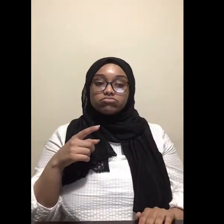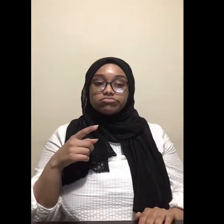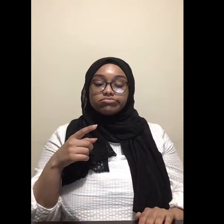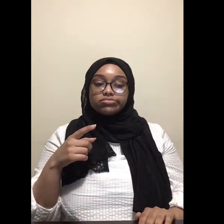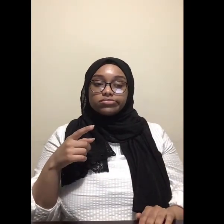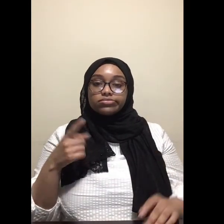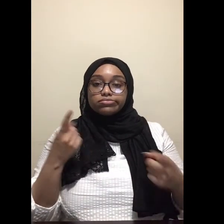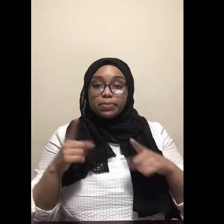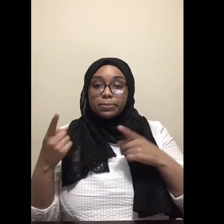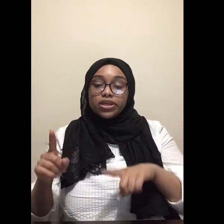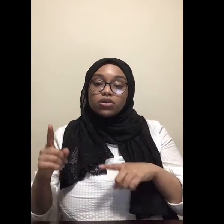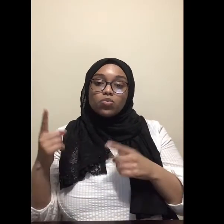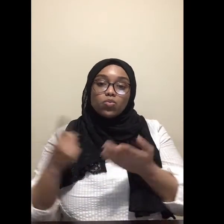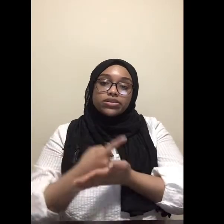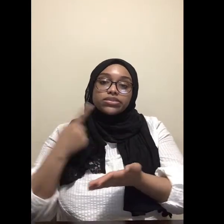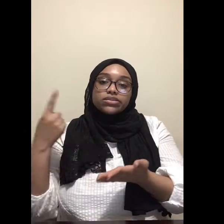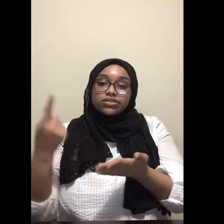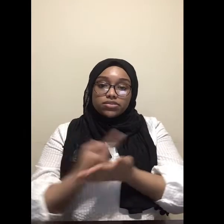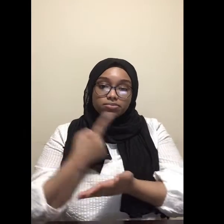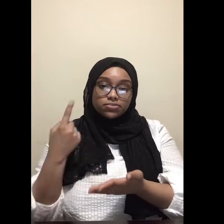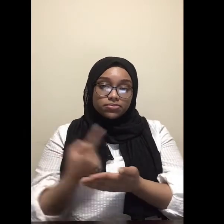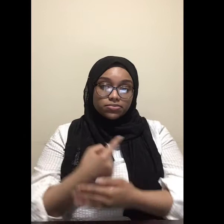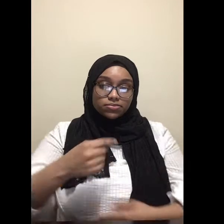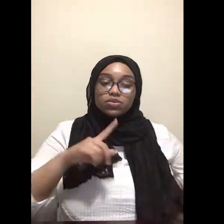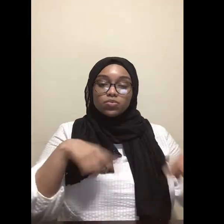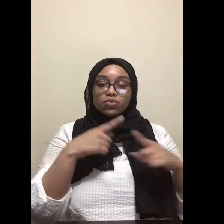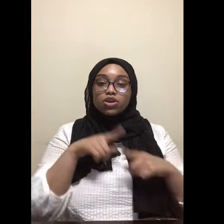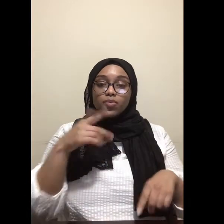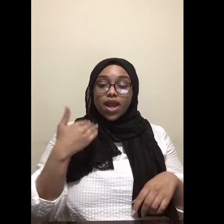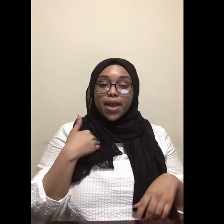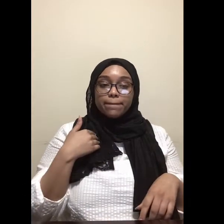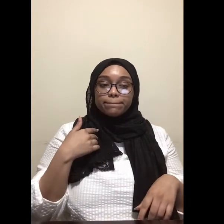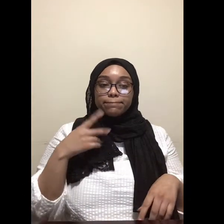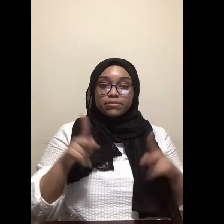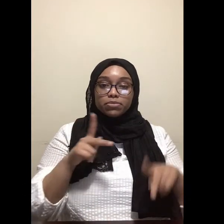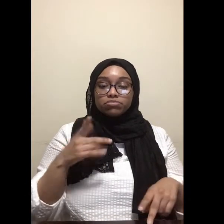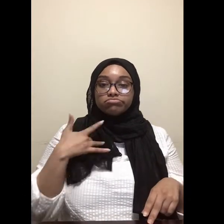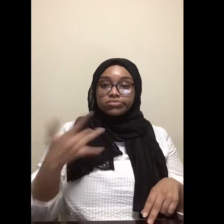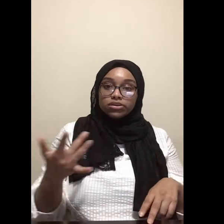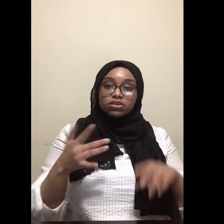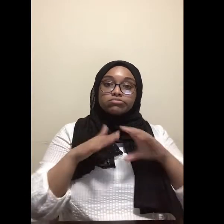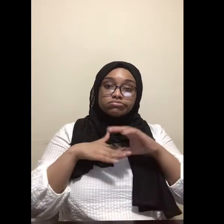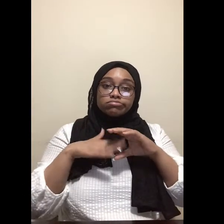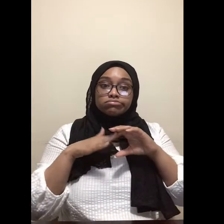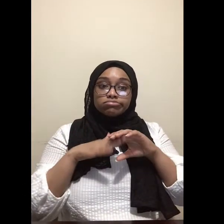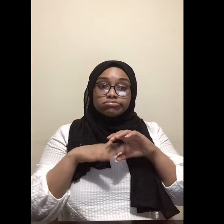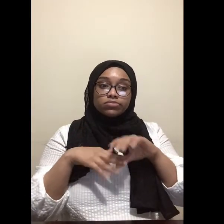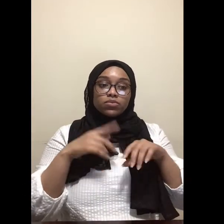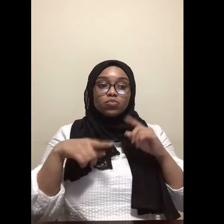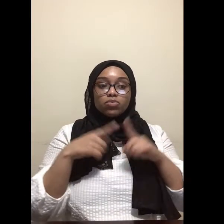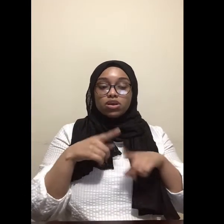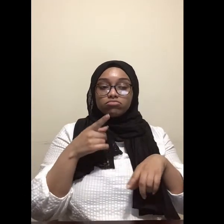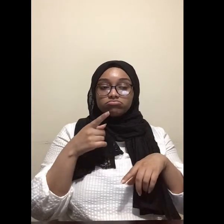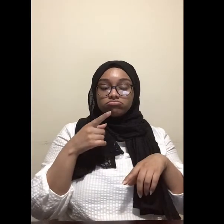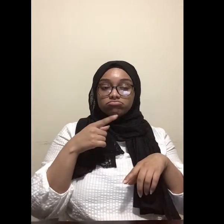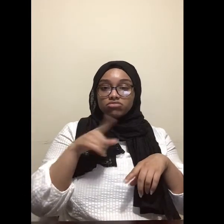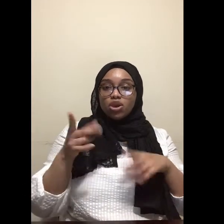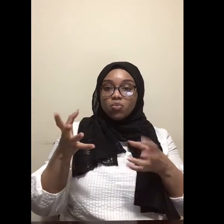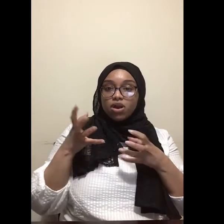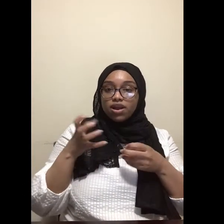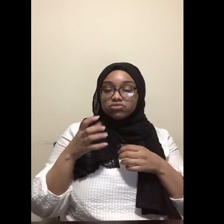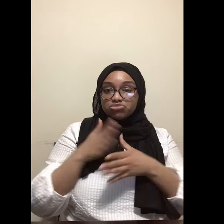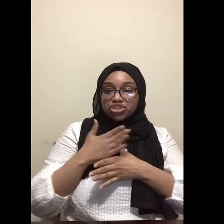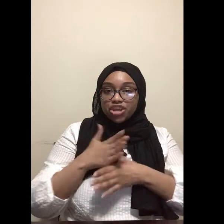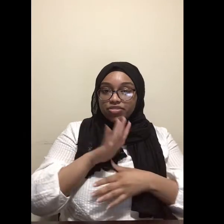resolution. This can happen quite a bit. Sometimes when you have people that are very talkative, that want to share